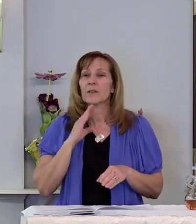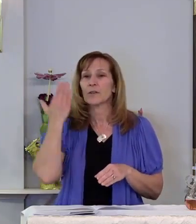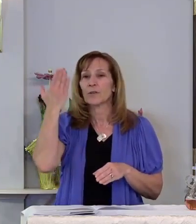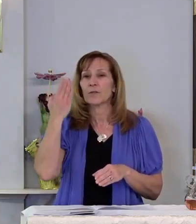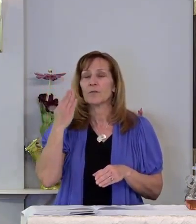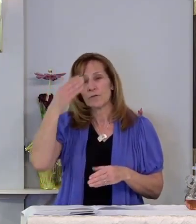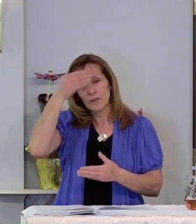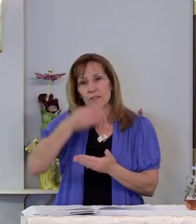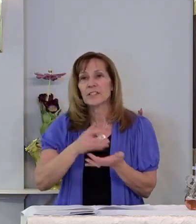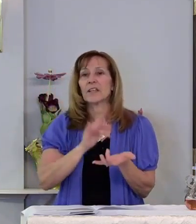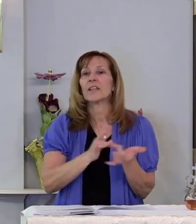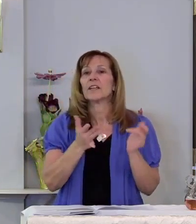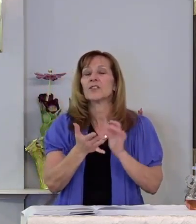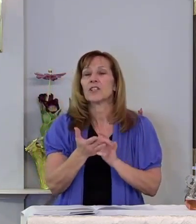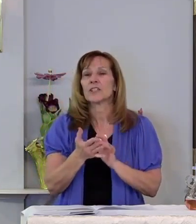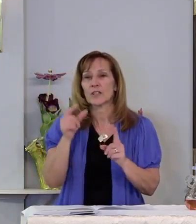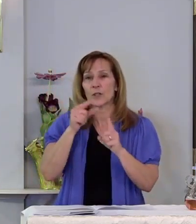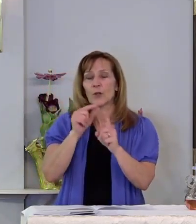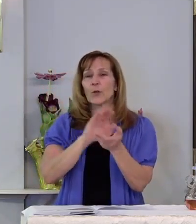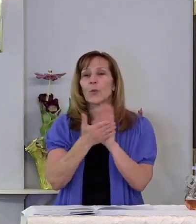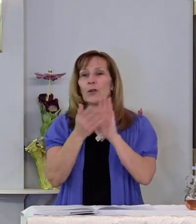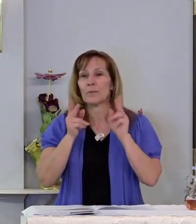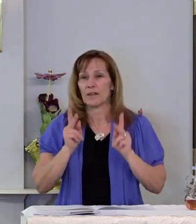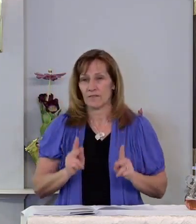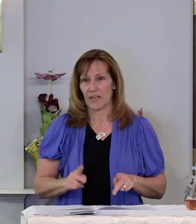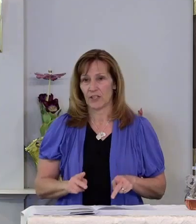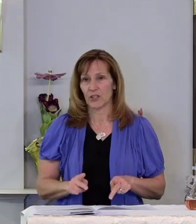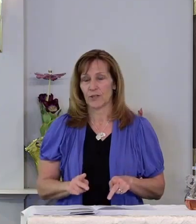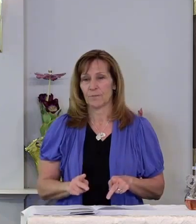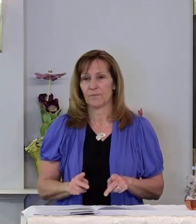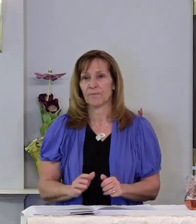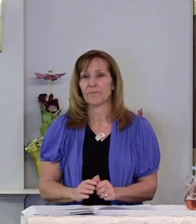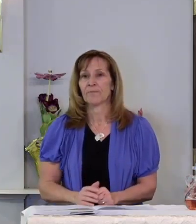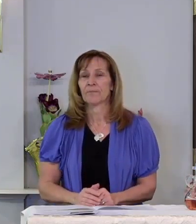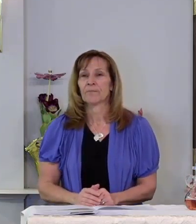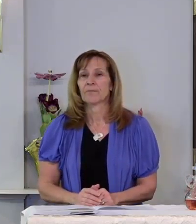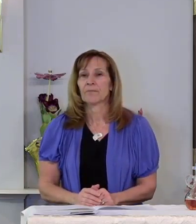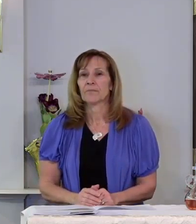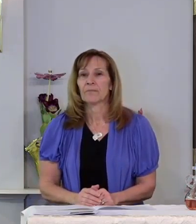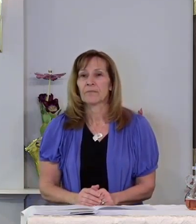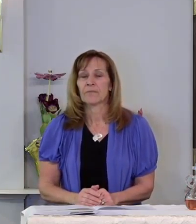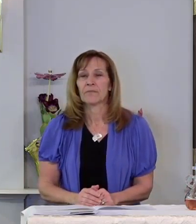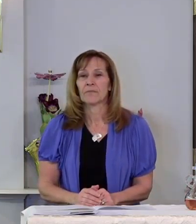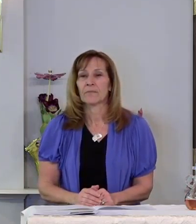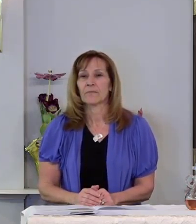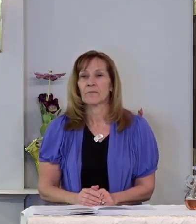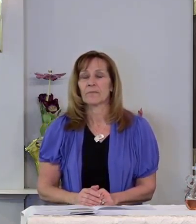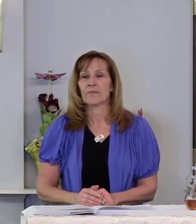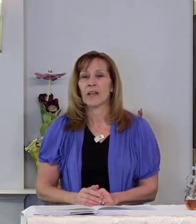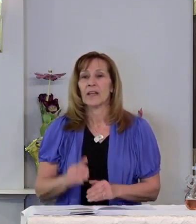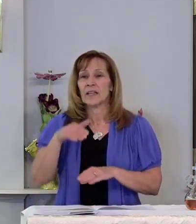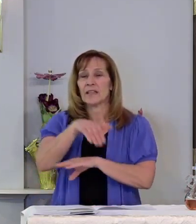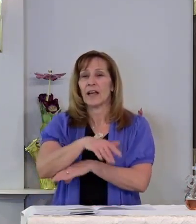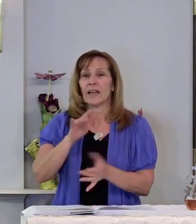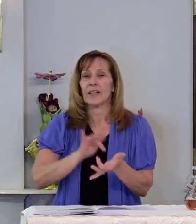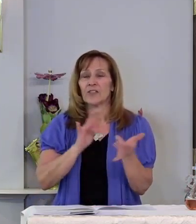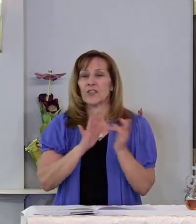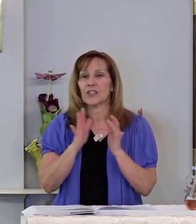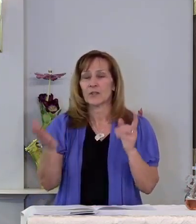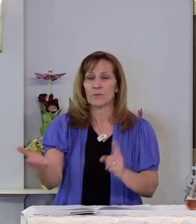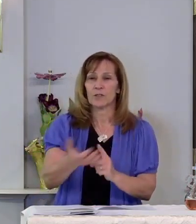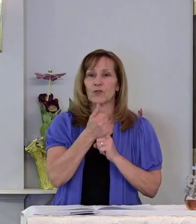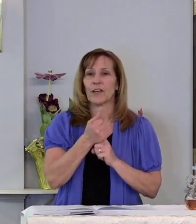Blessed are you in the darkness and in the light. Blessed are you for your promise to your people. Blessed are you in